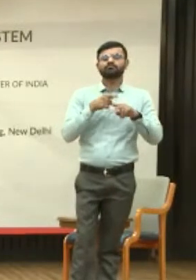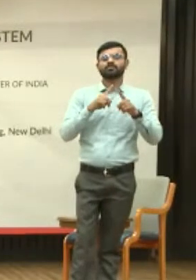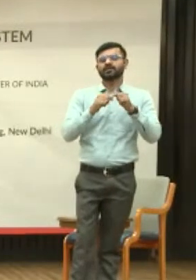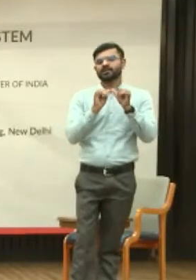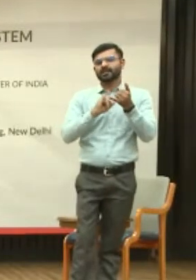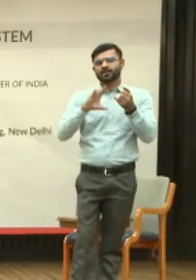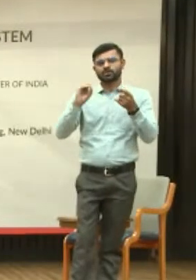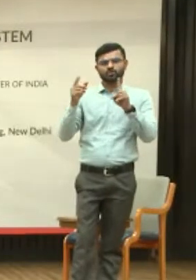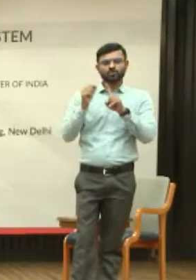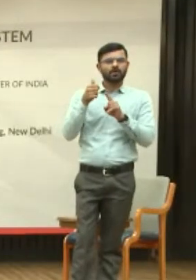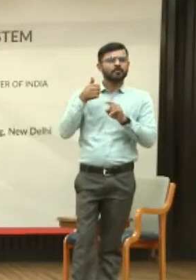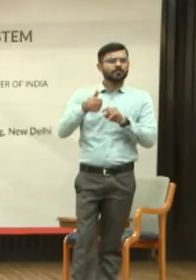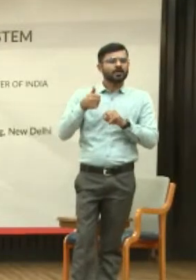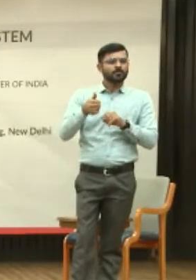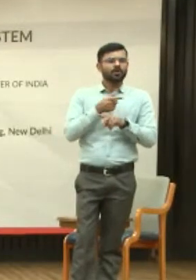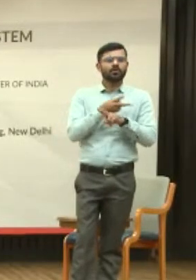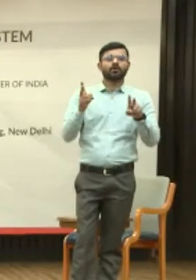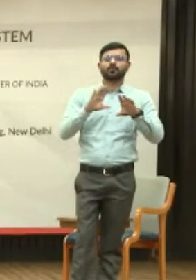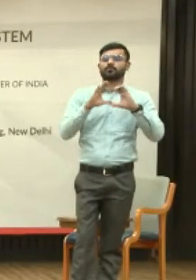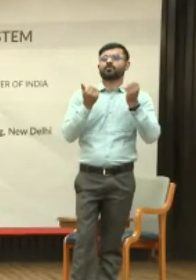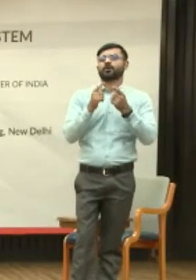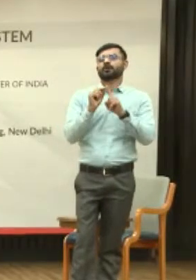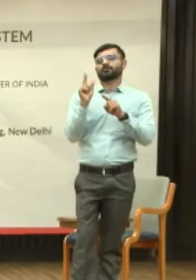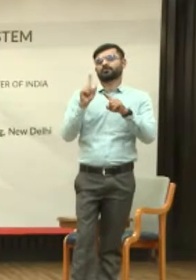and ring a bell if he saw Napoleon coming.